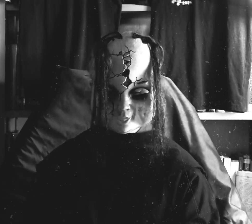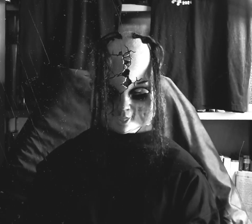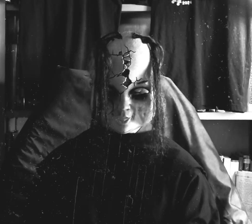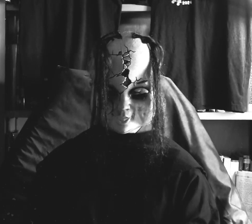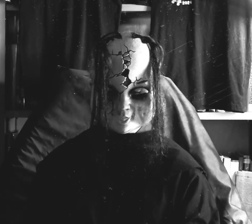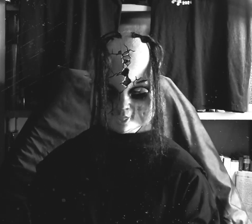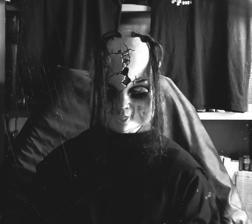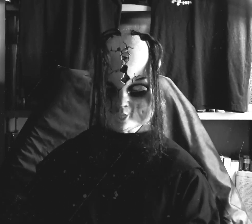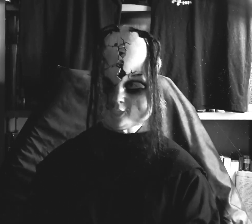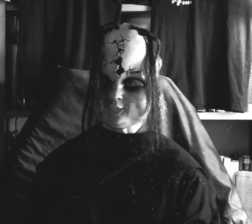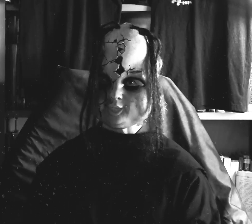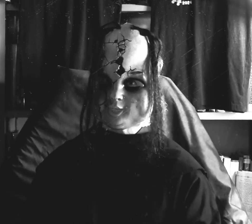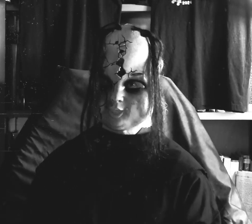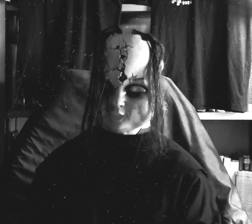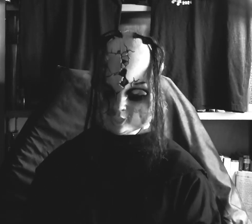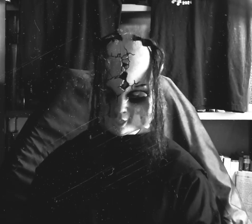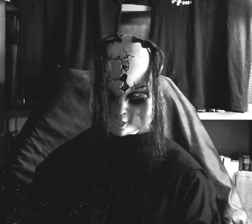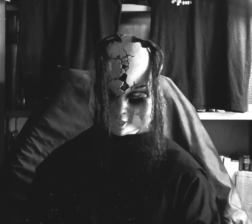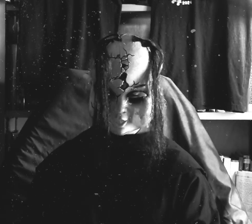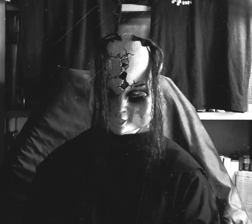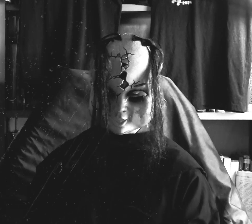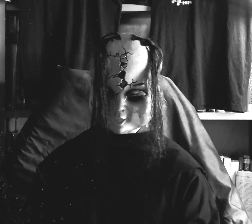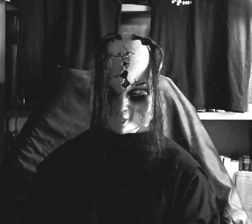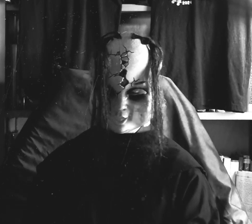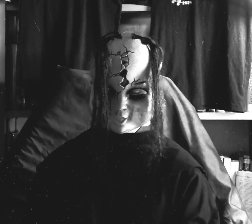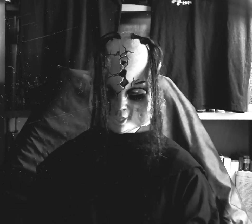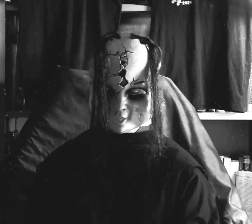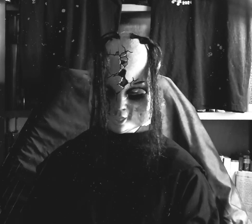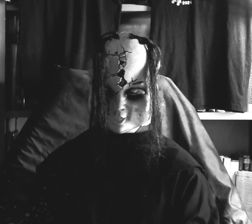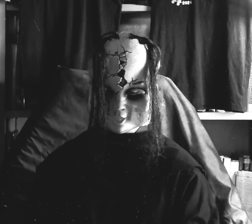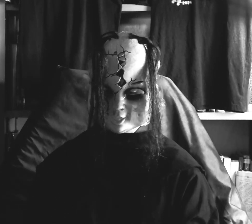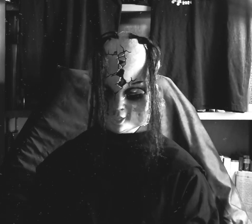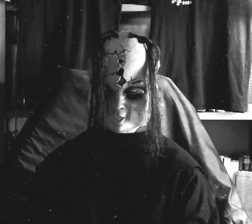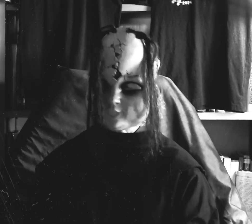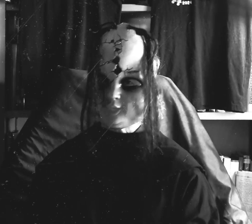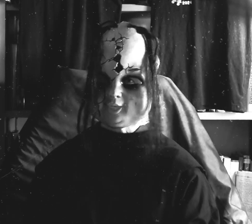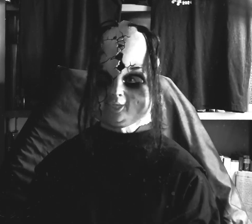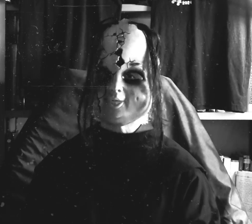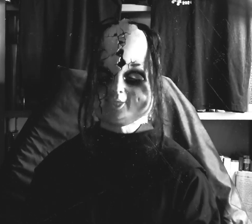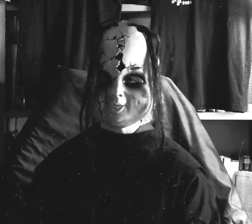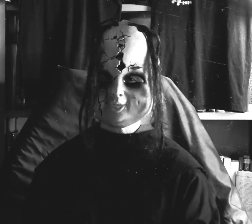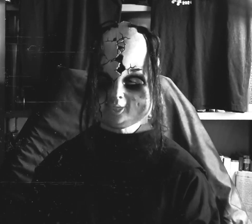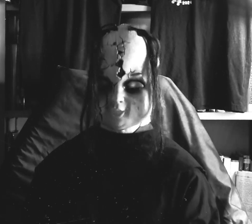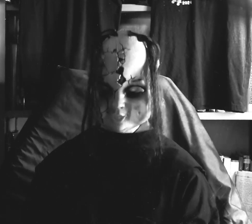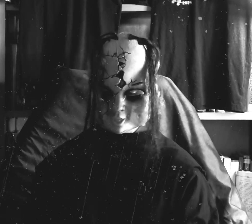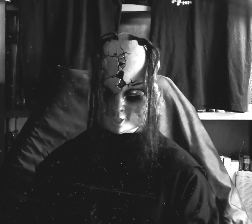day. Children are warned not to go out at night, to stay in after dark,